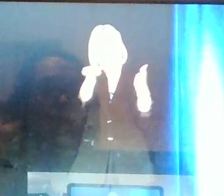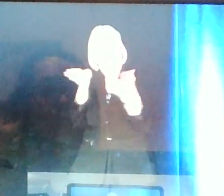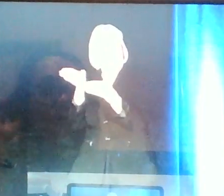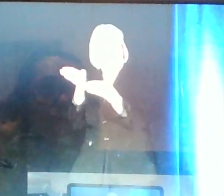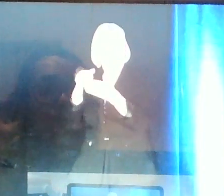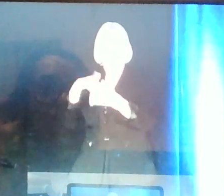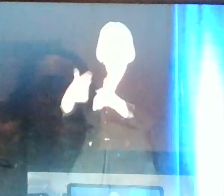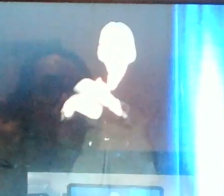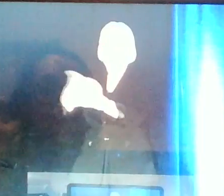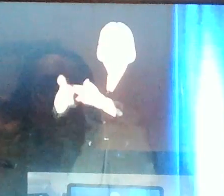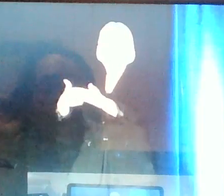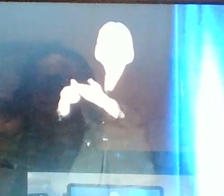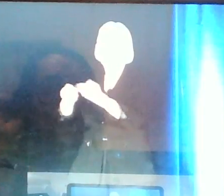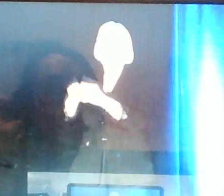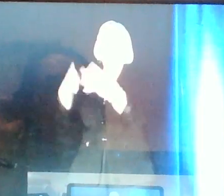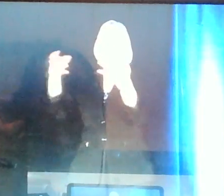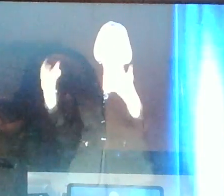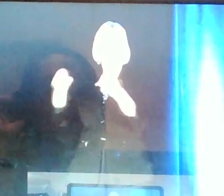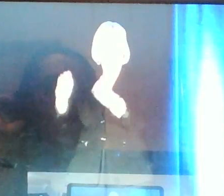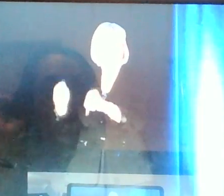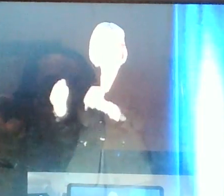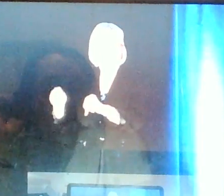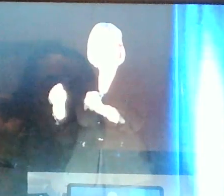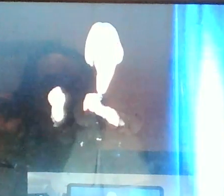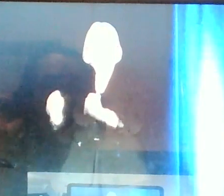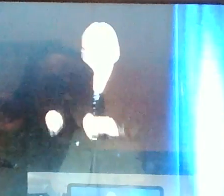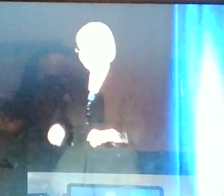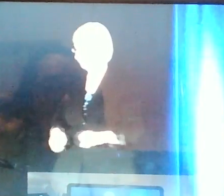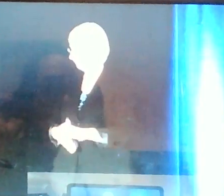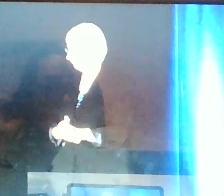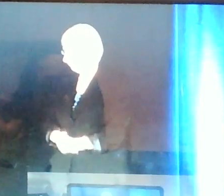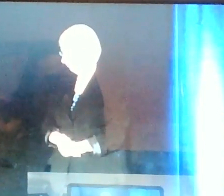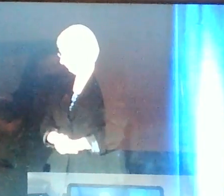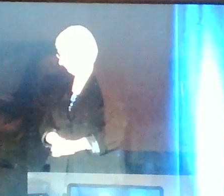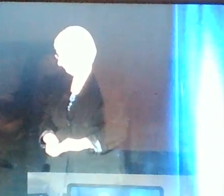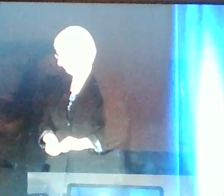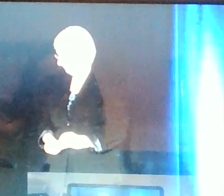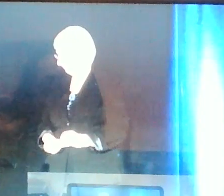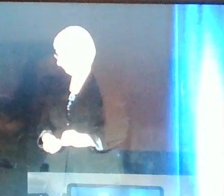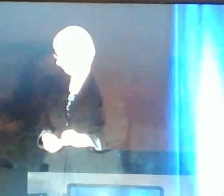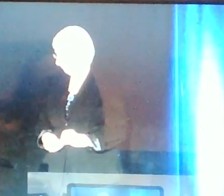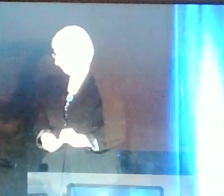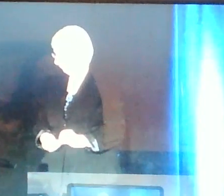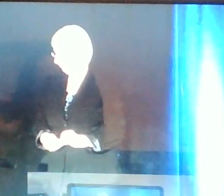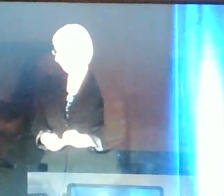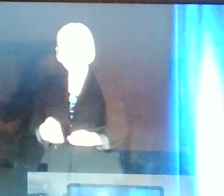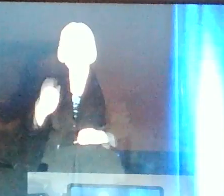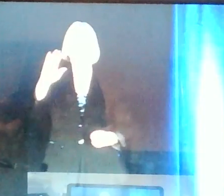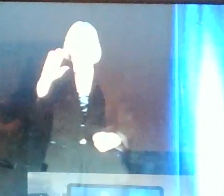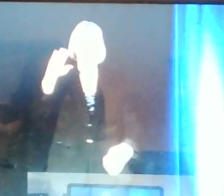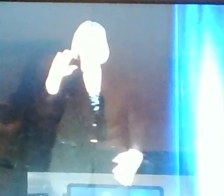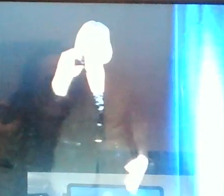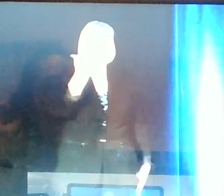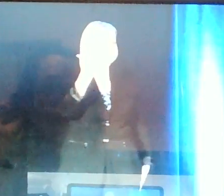TAP for us focuses more on the process, about as much as you can.